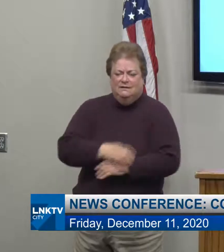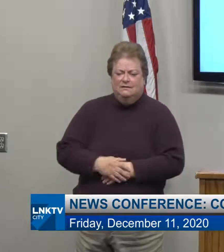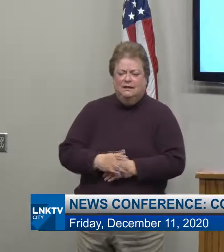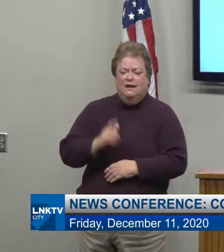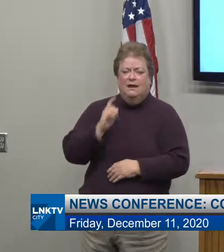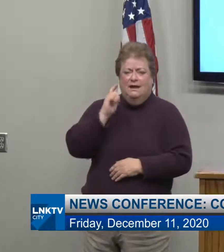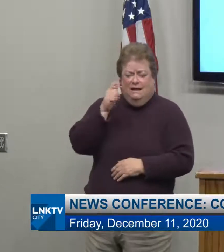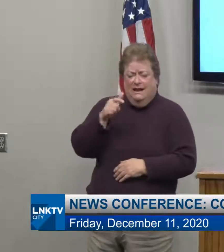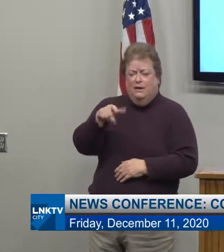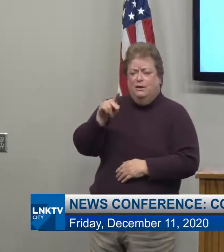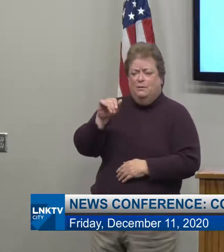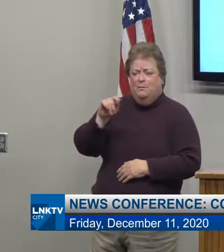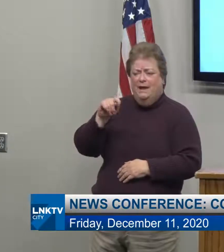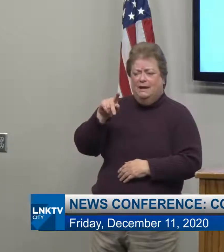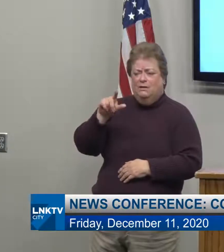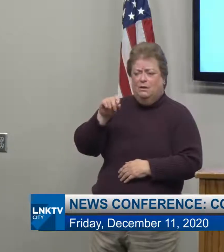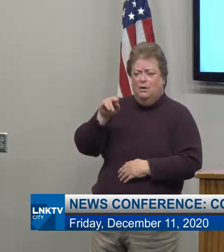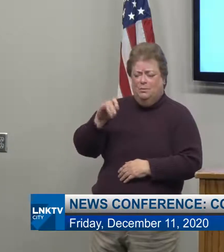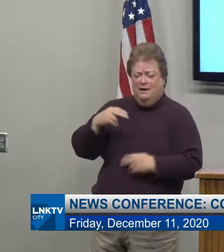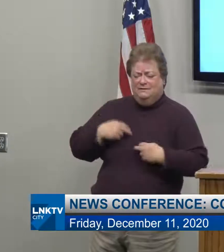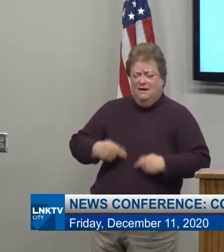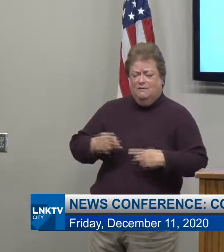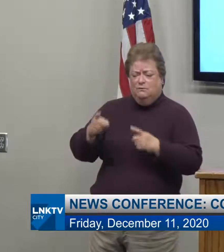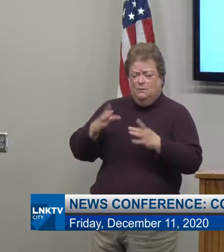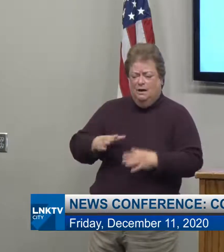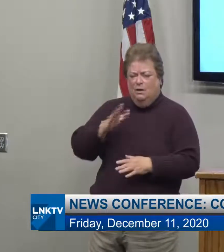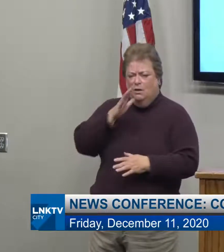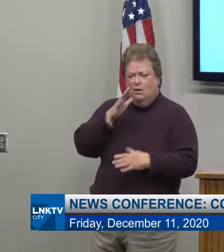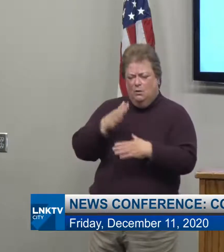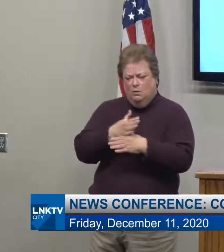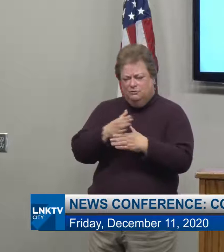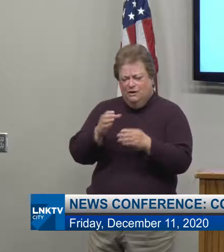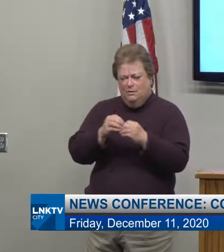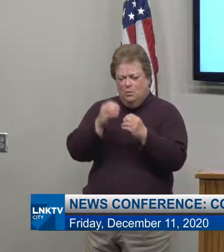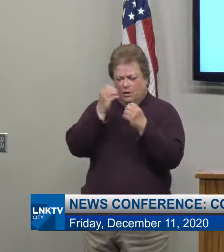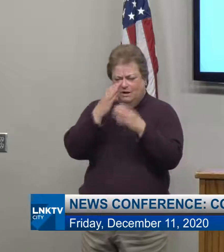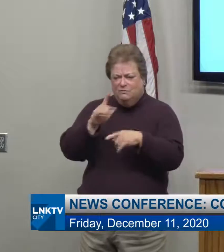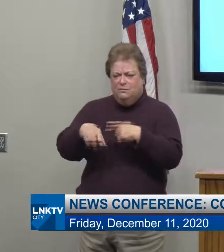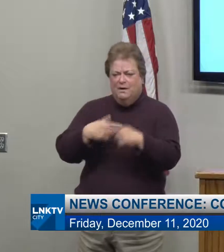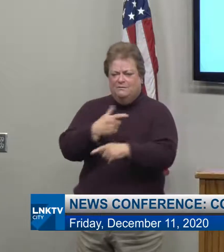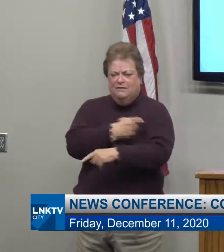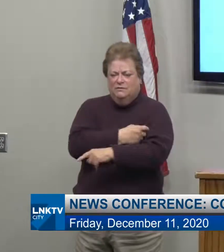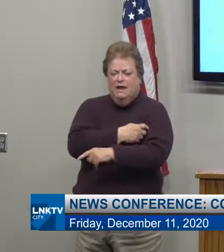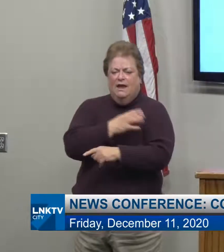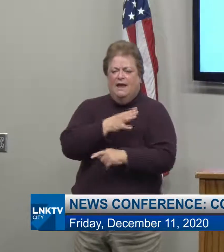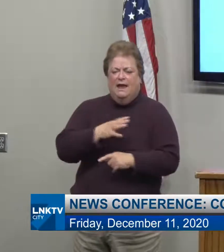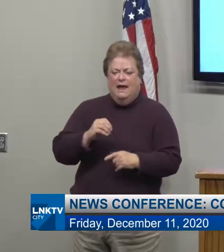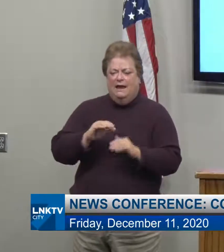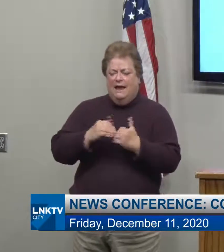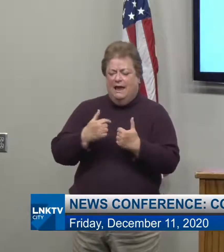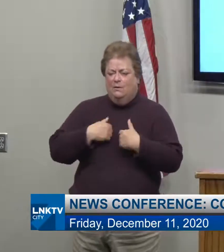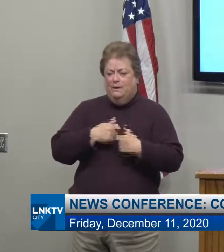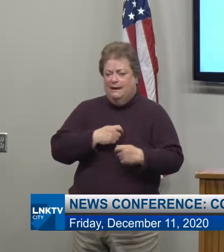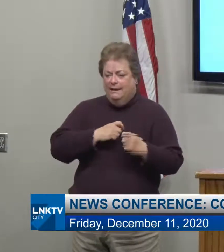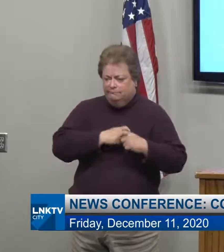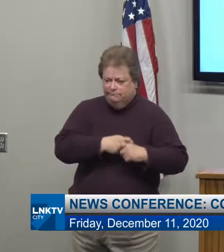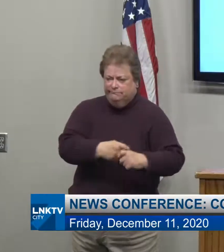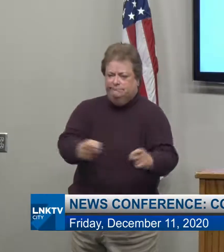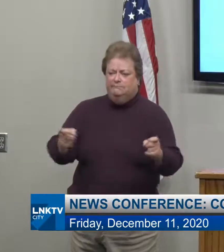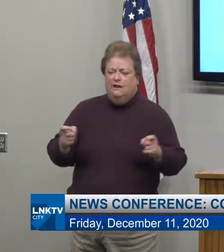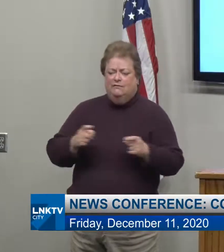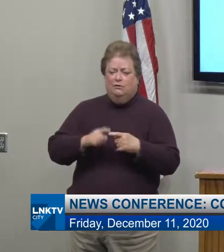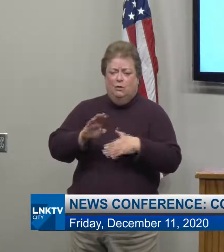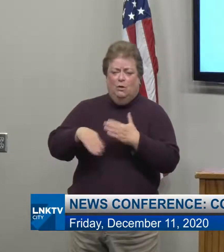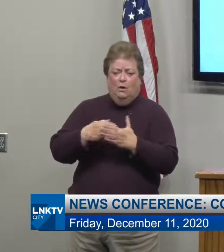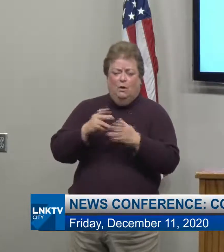Director Pat Lopez will share more information about the vaccine and our work to get it into the arms of Lincoln and Lancaster County